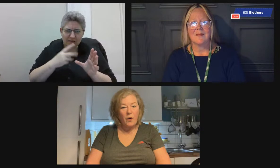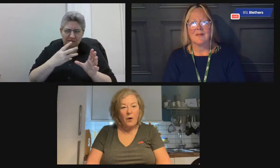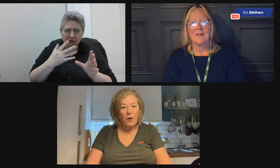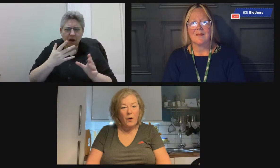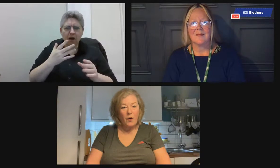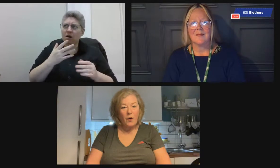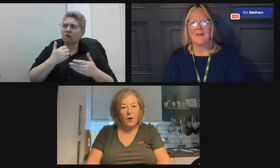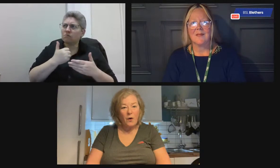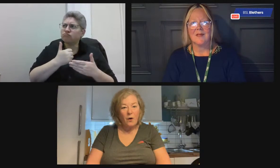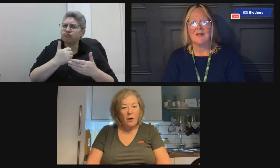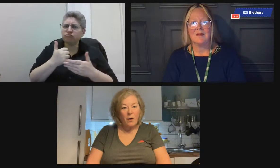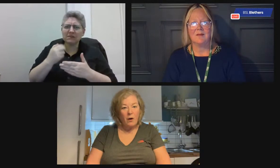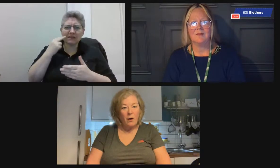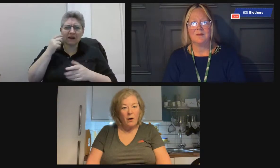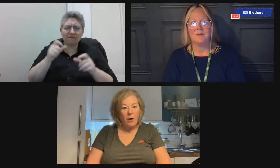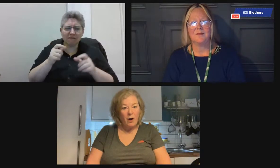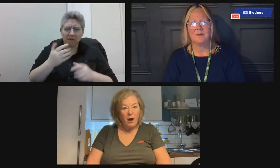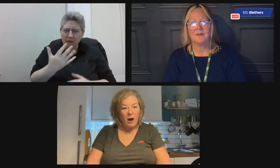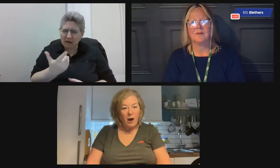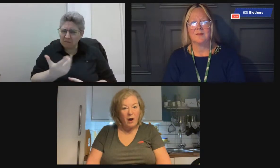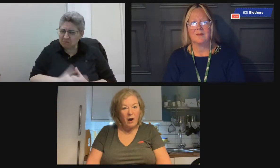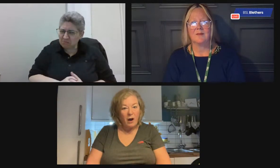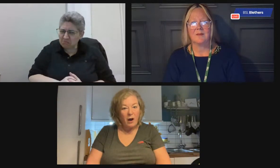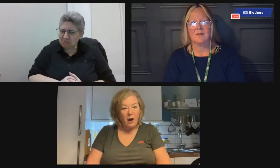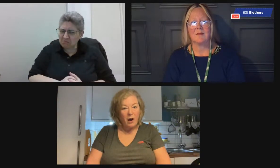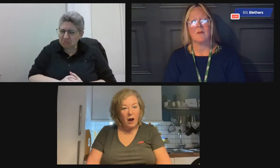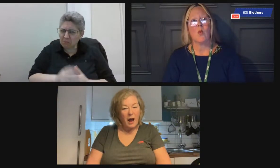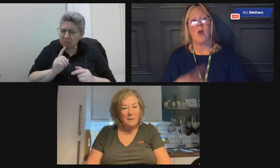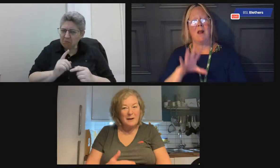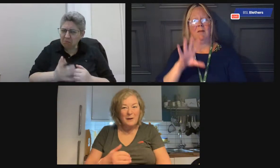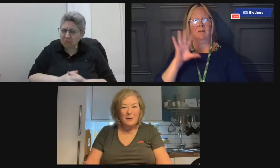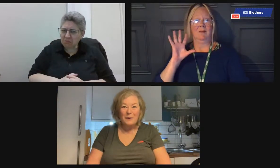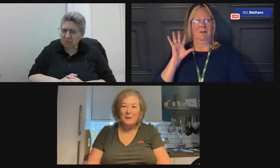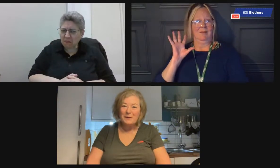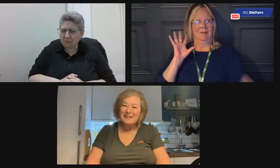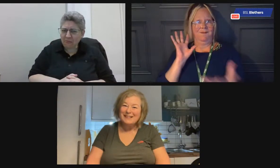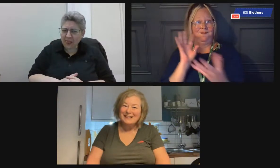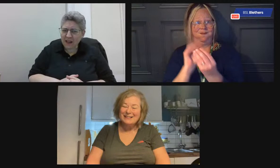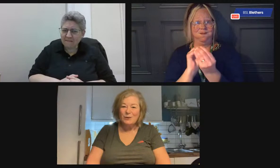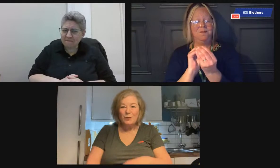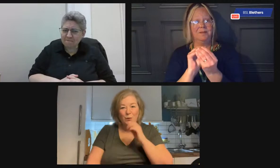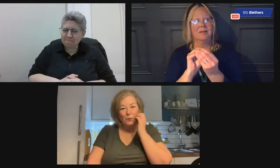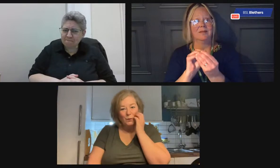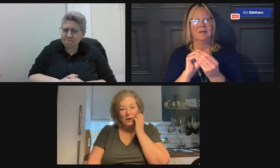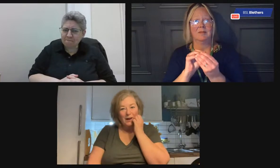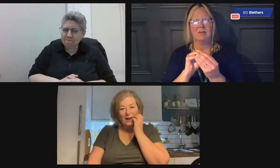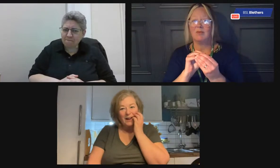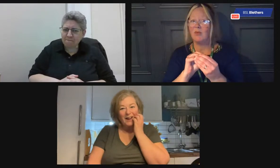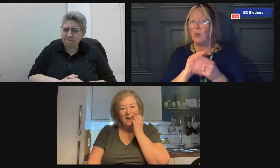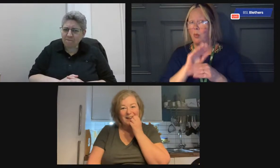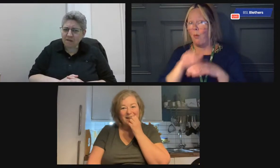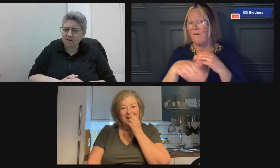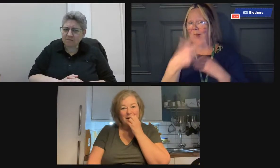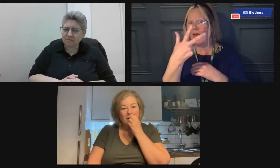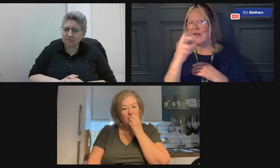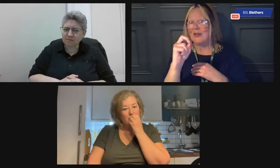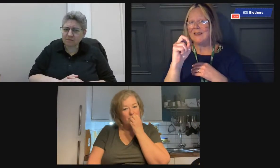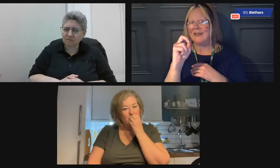you say, you said you've been running 5 years. Could you give us an idea of how many deaf people you might have supported in that